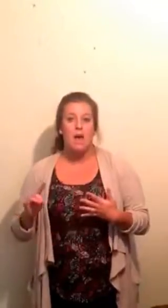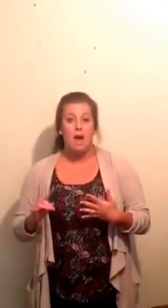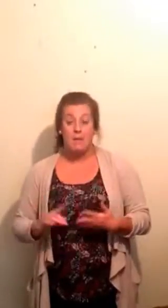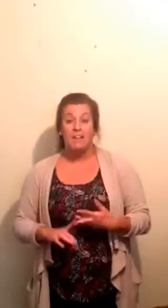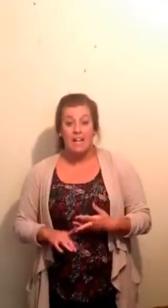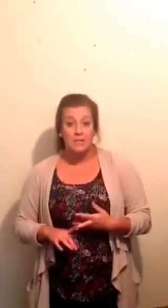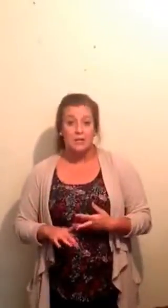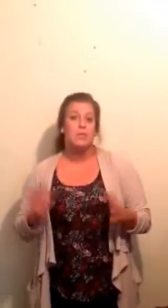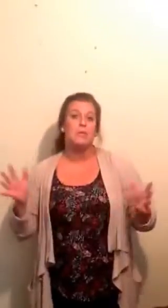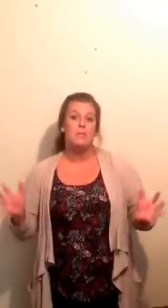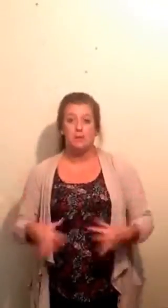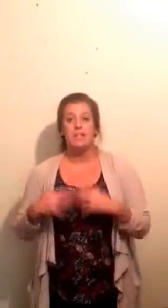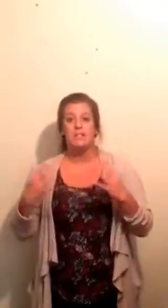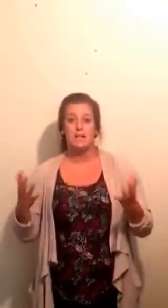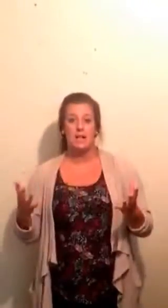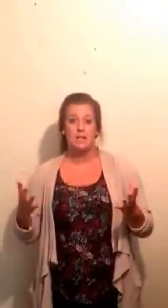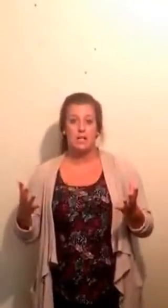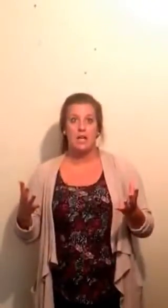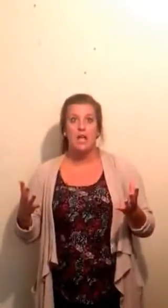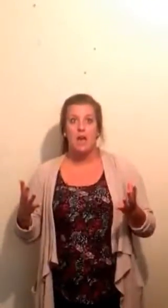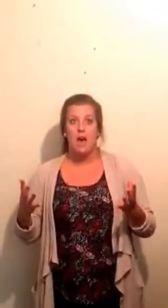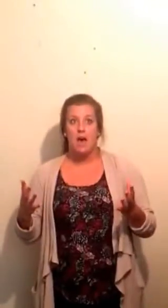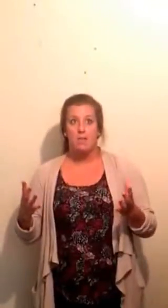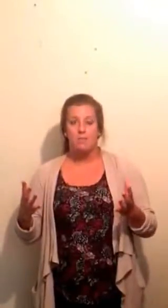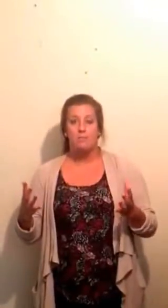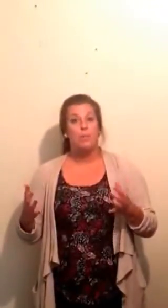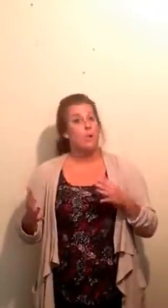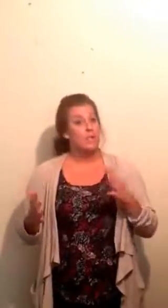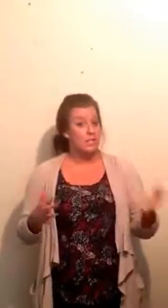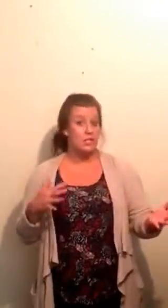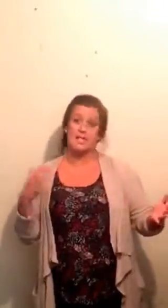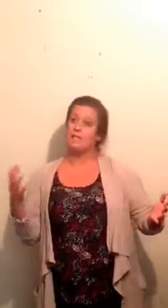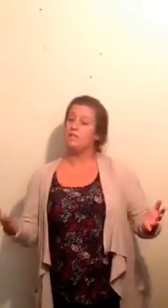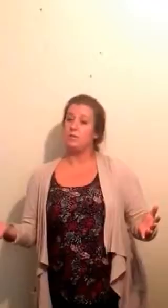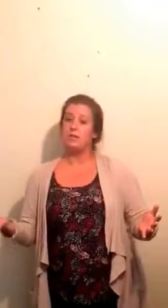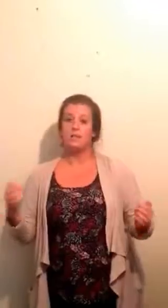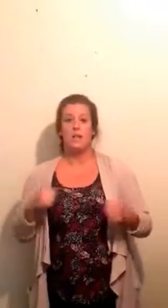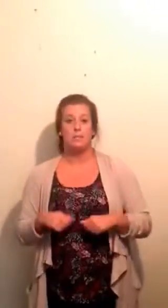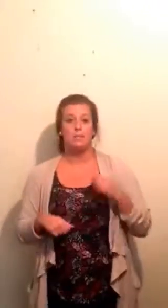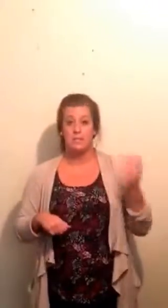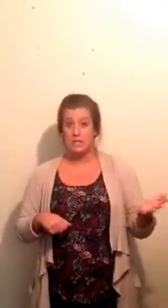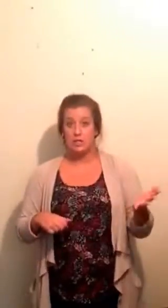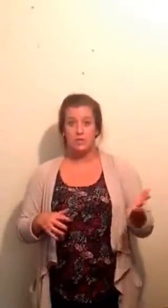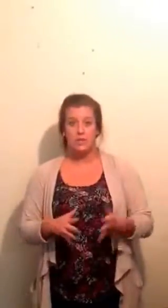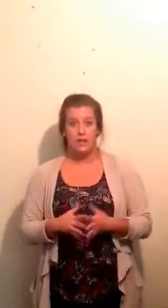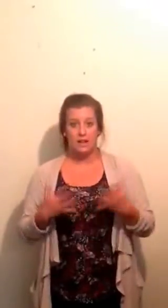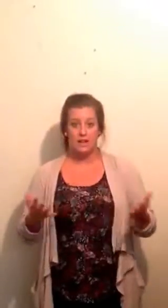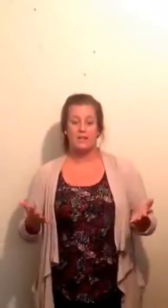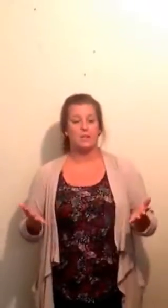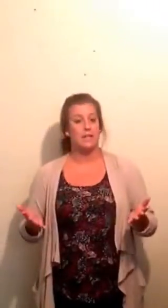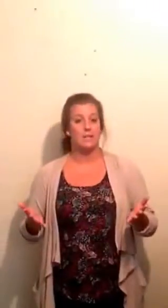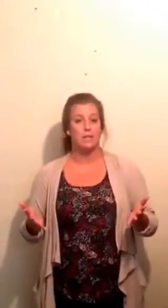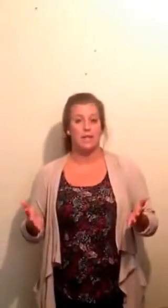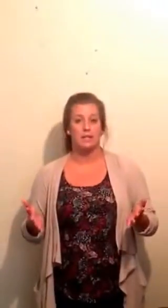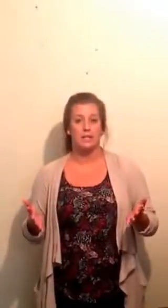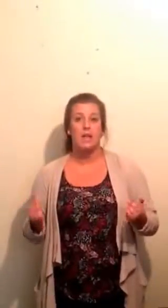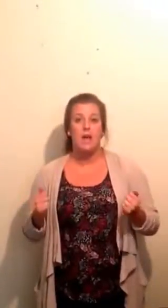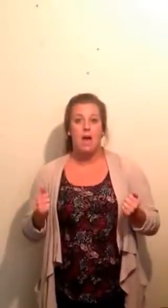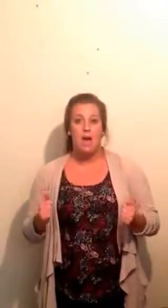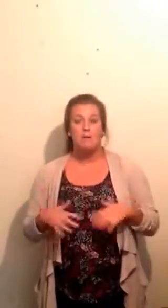a classroom who implements technology, both teachers and students, teachers with fidelity in their lesson plans, and you